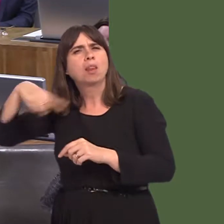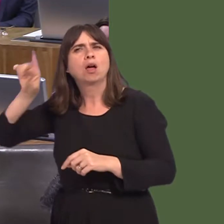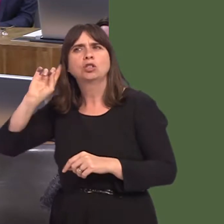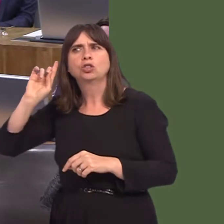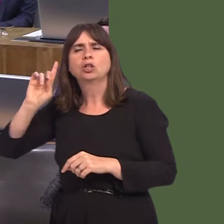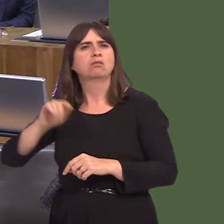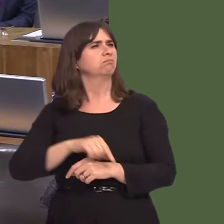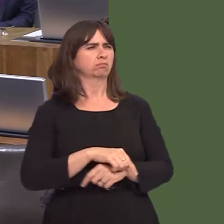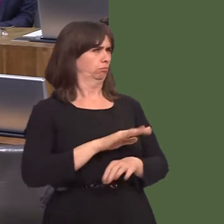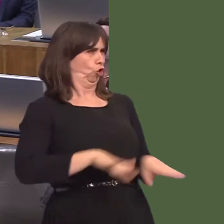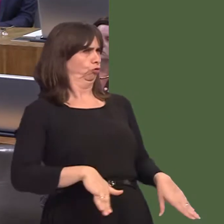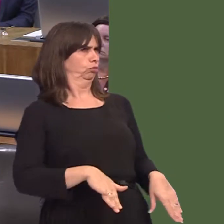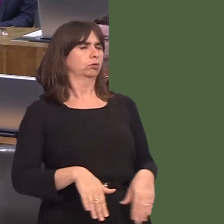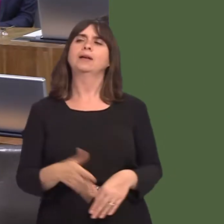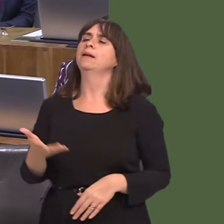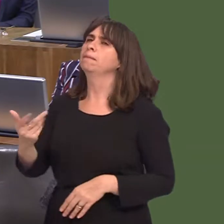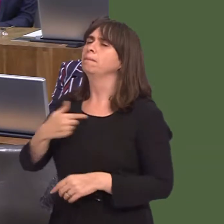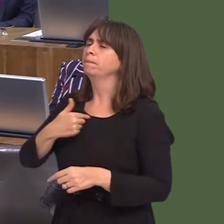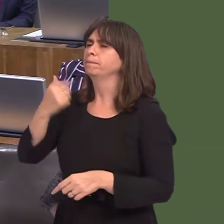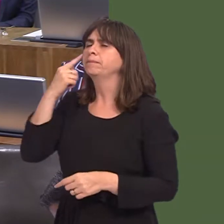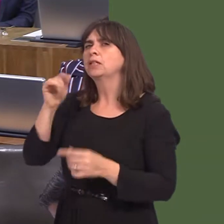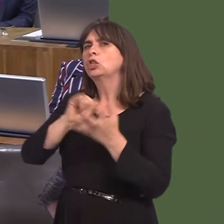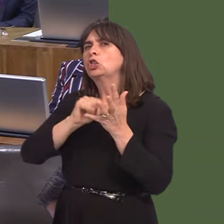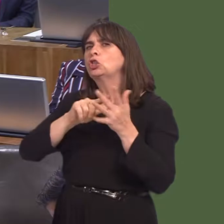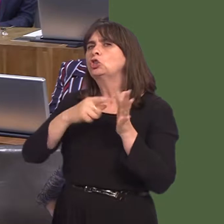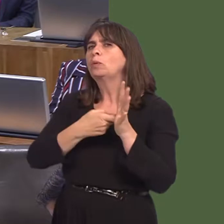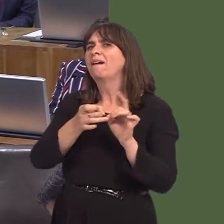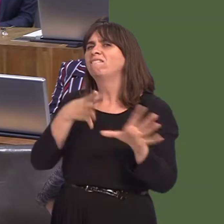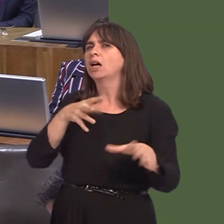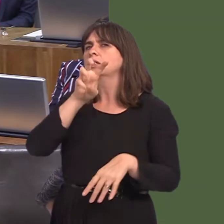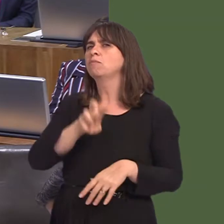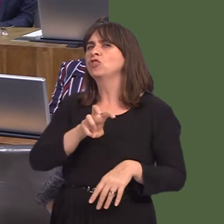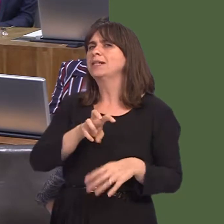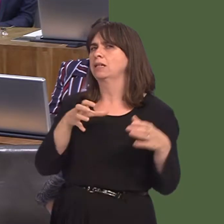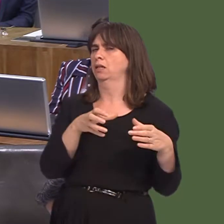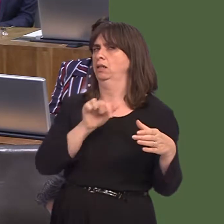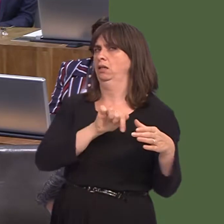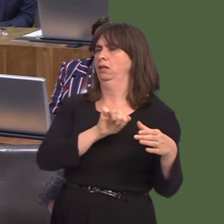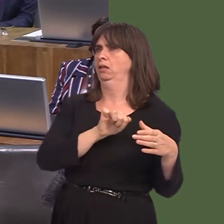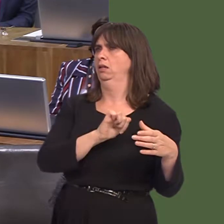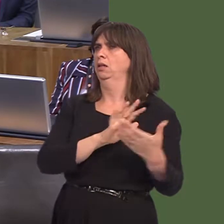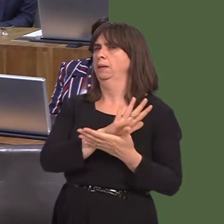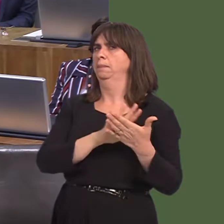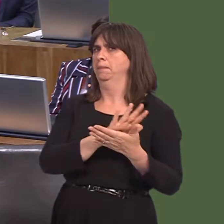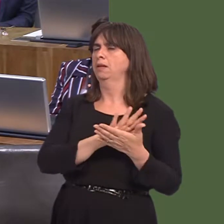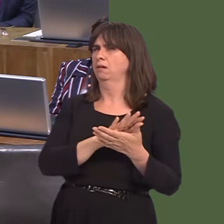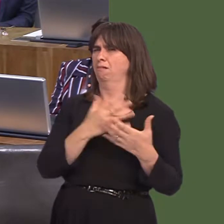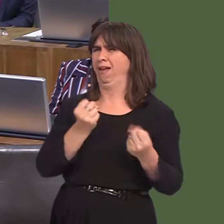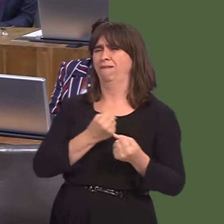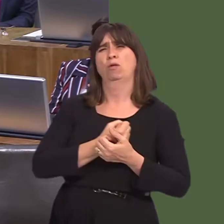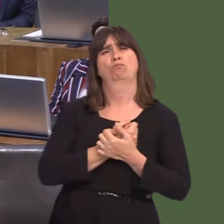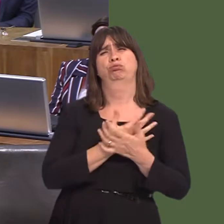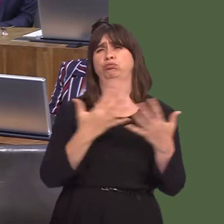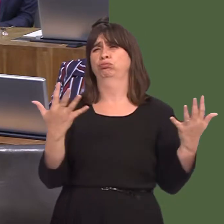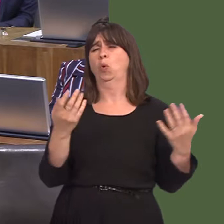my not understanding. And we look at Superfast Cymru, for example, and what we have done with that. That has meant that a substantial number, nearly,